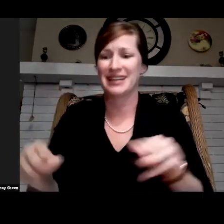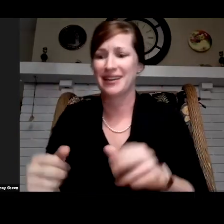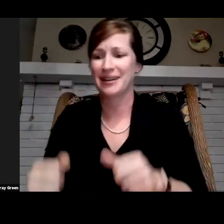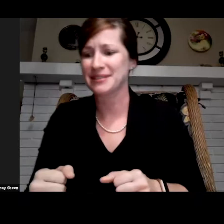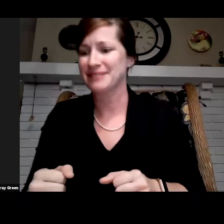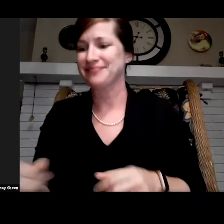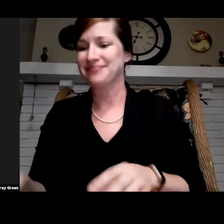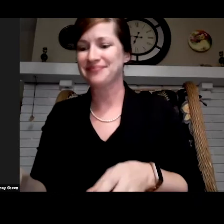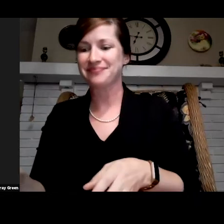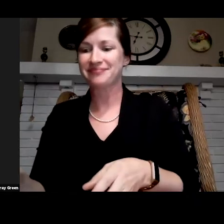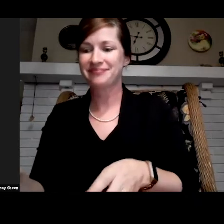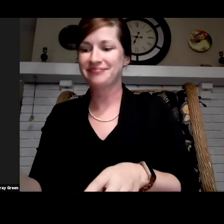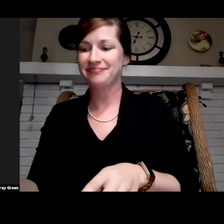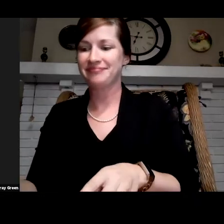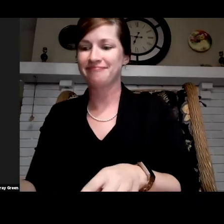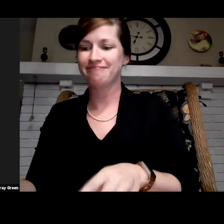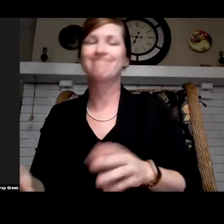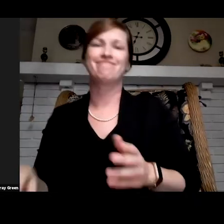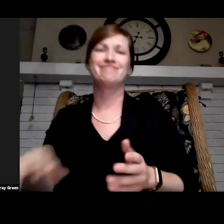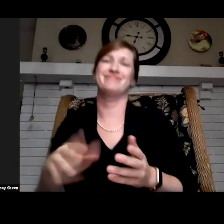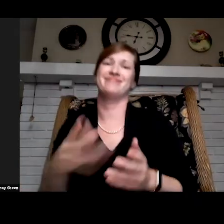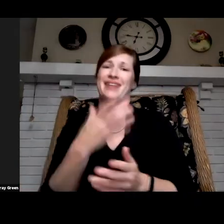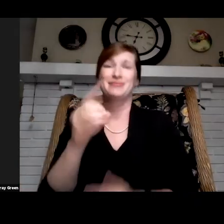art and to visit our museum together.